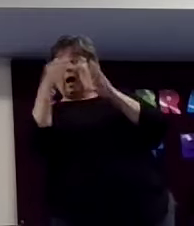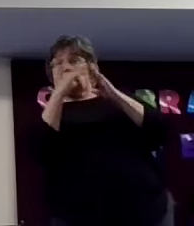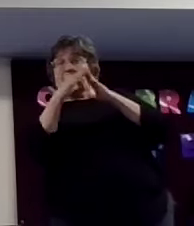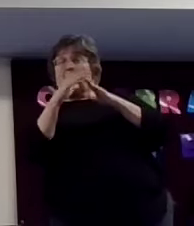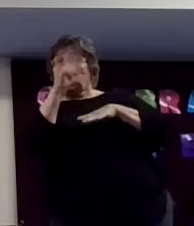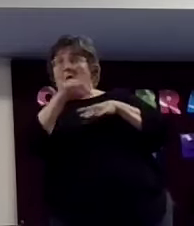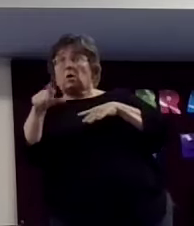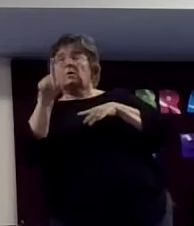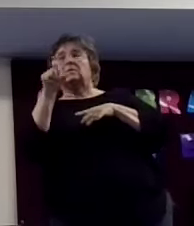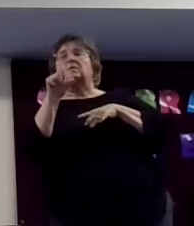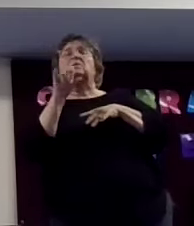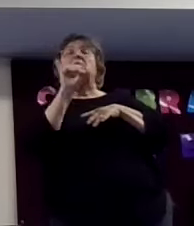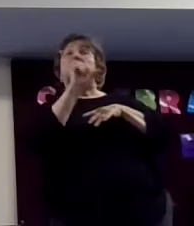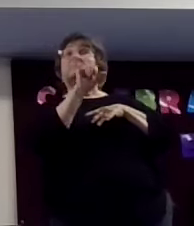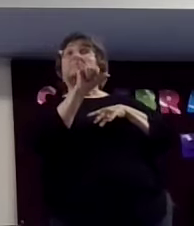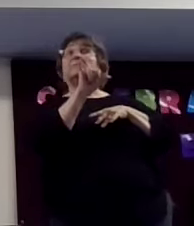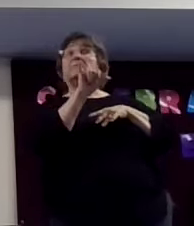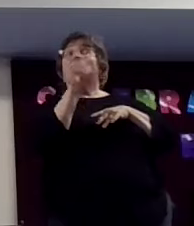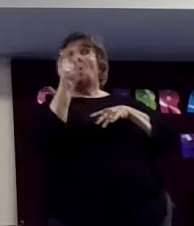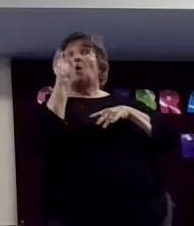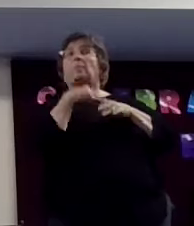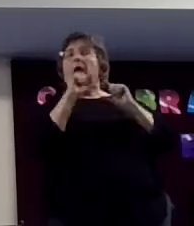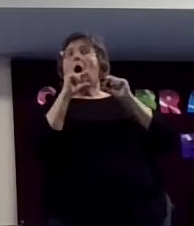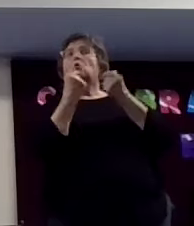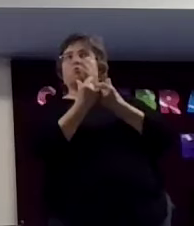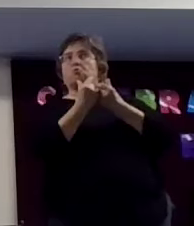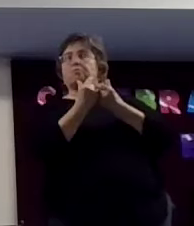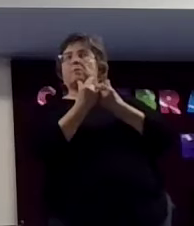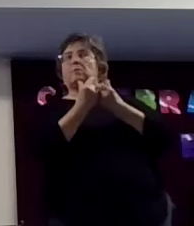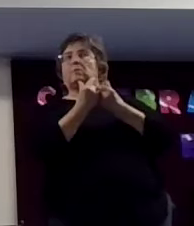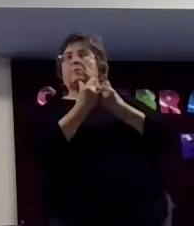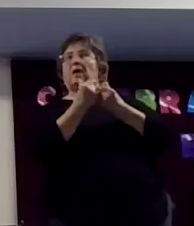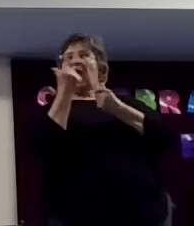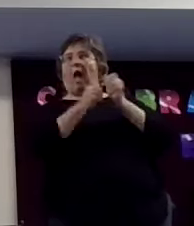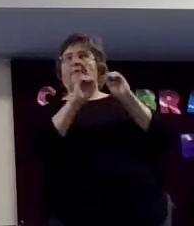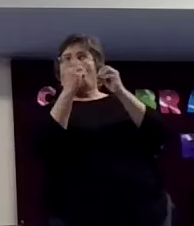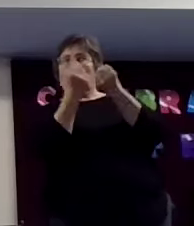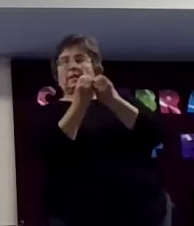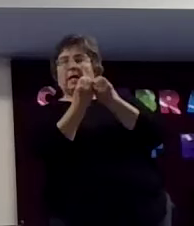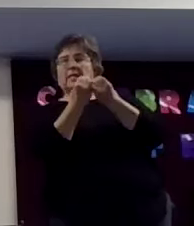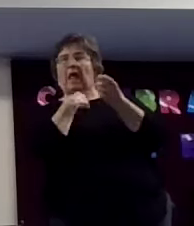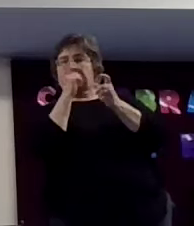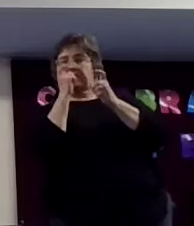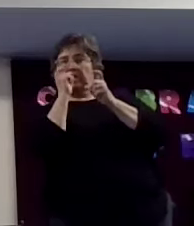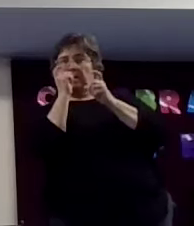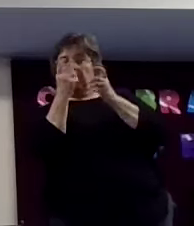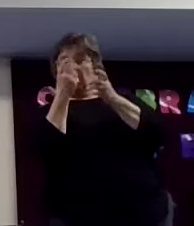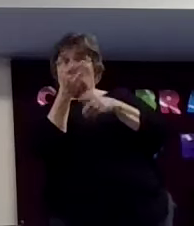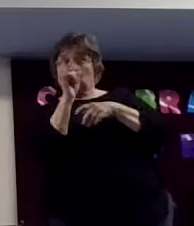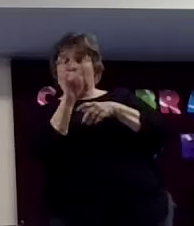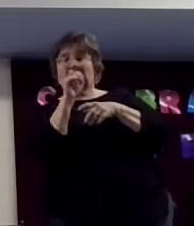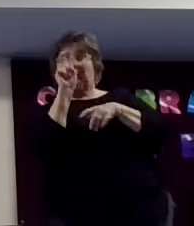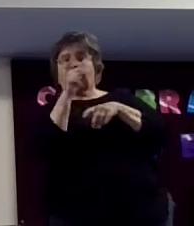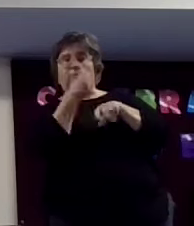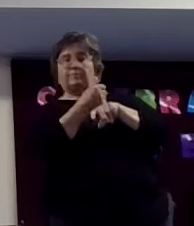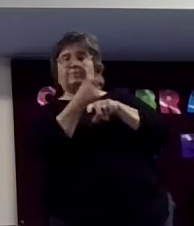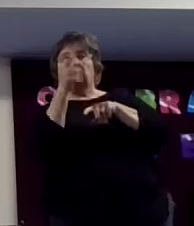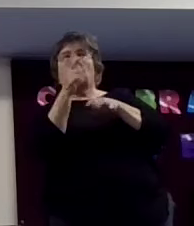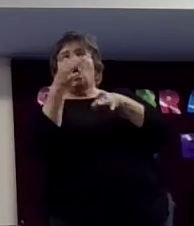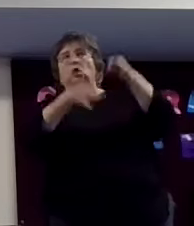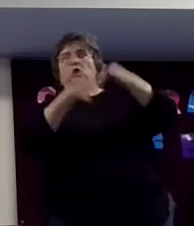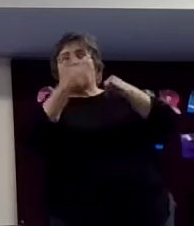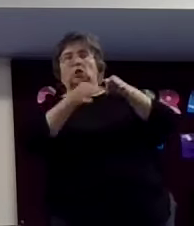town landlords? Yeah, so there's gonna be a group put together for every organization that gets the money. They have to put together like their